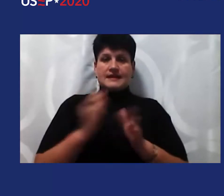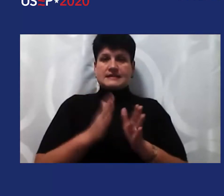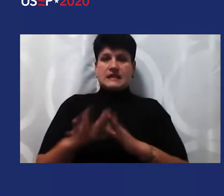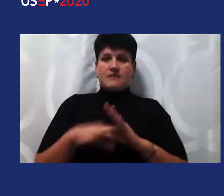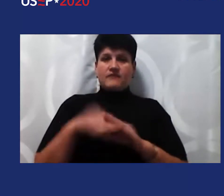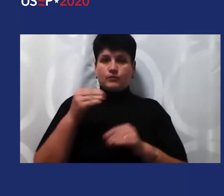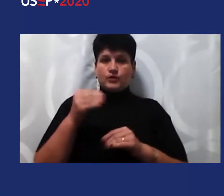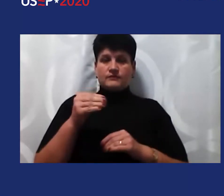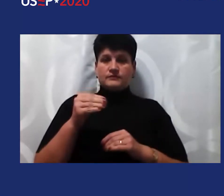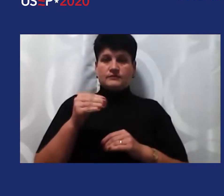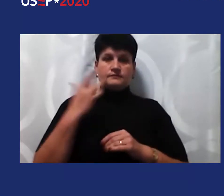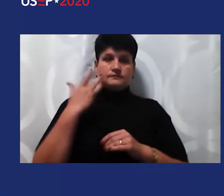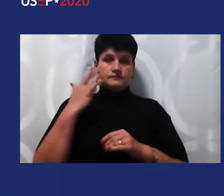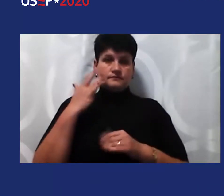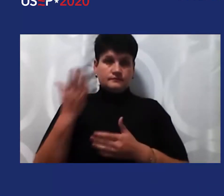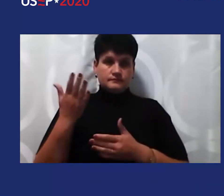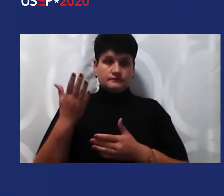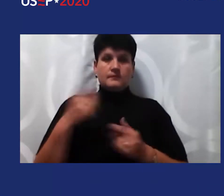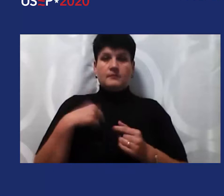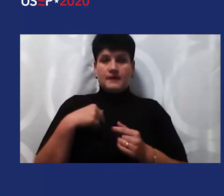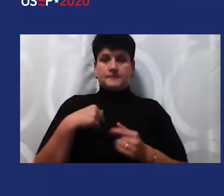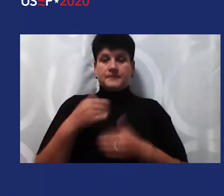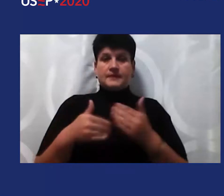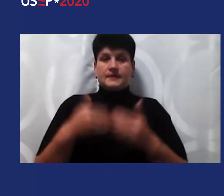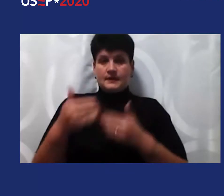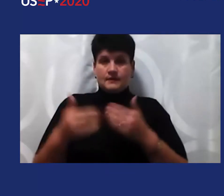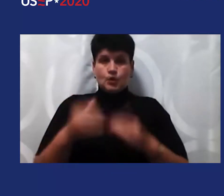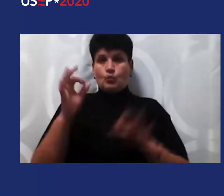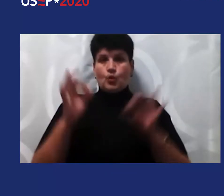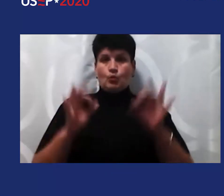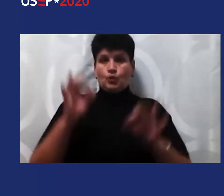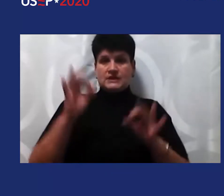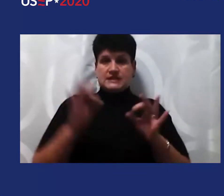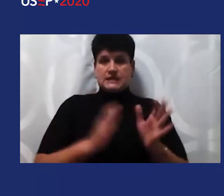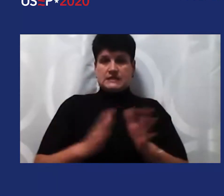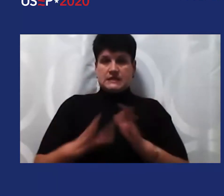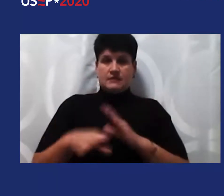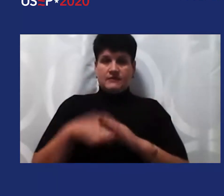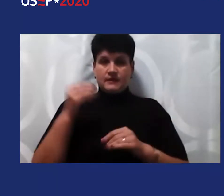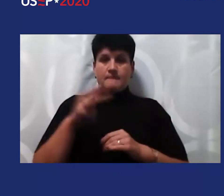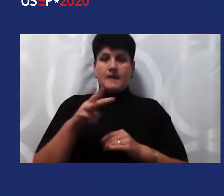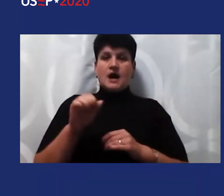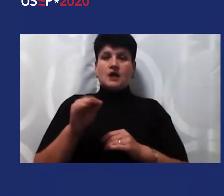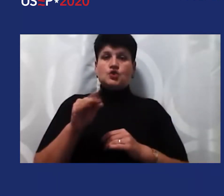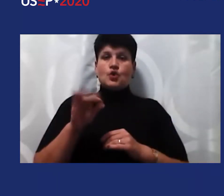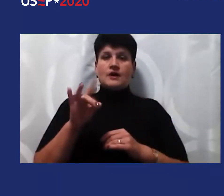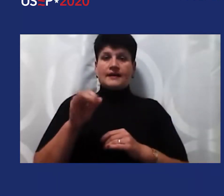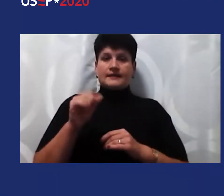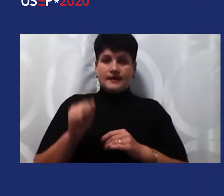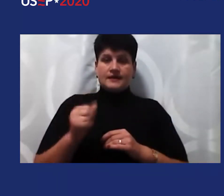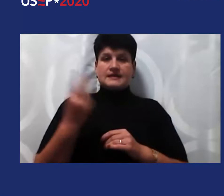talk about majority electoral system in the elections in the US, we are